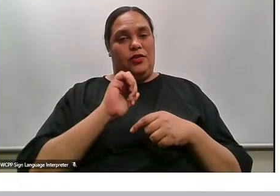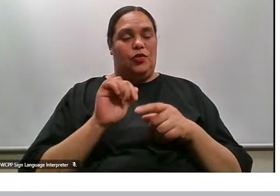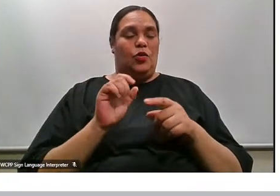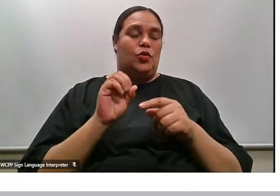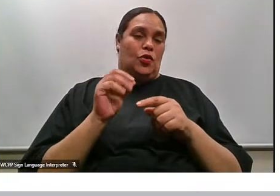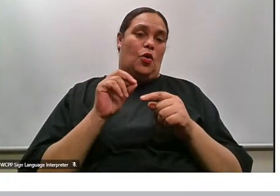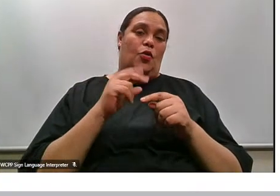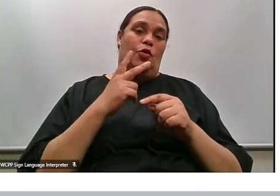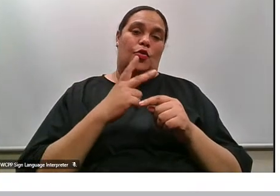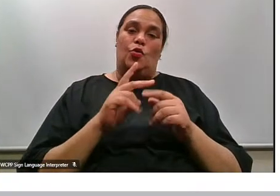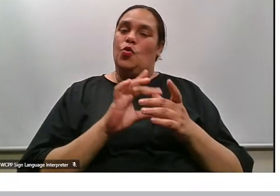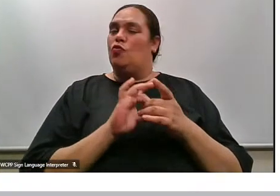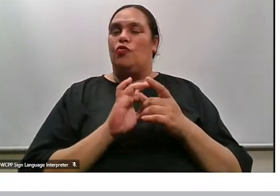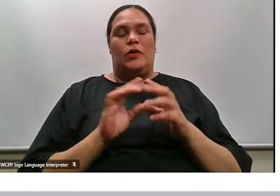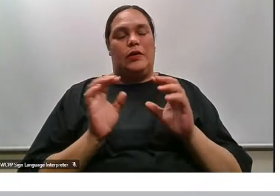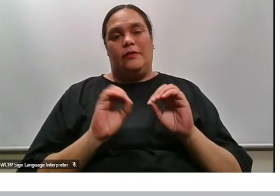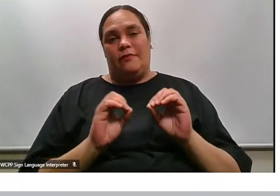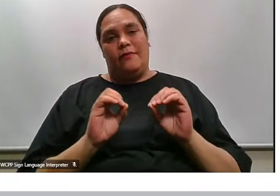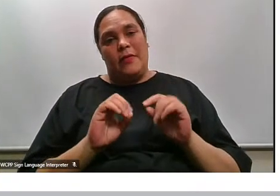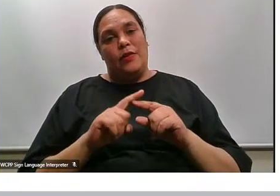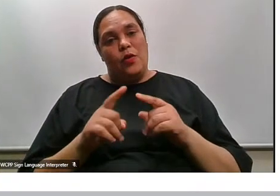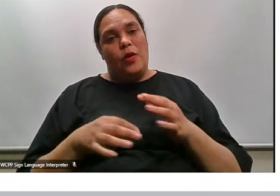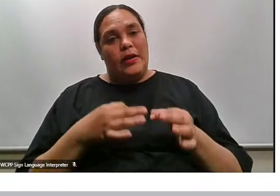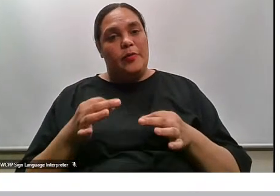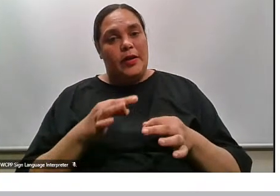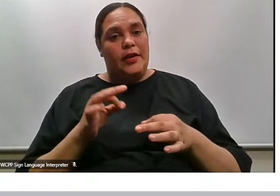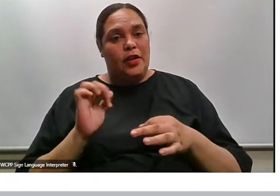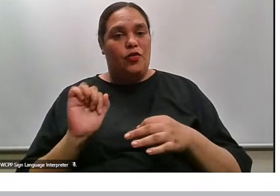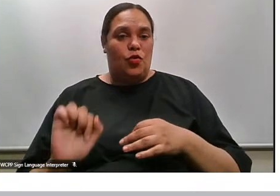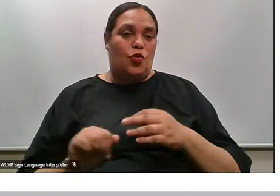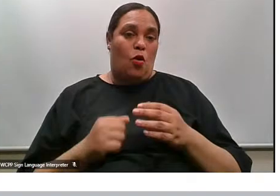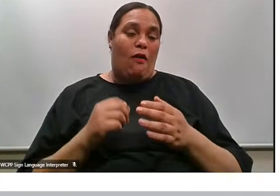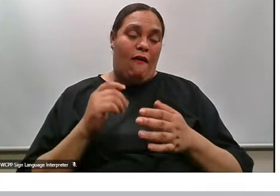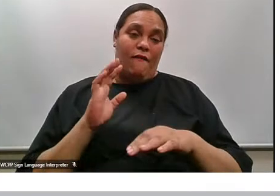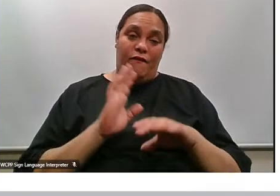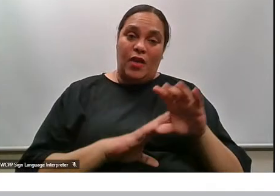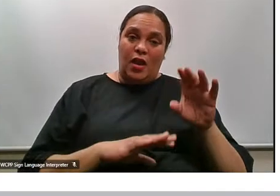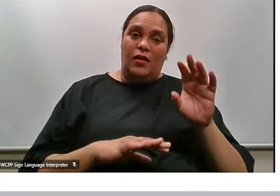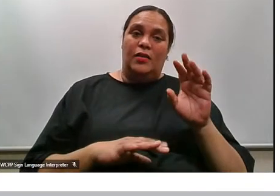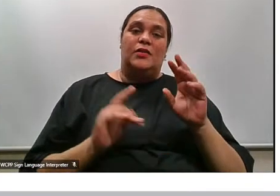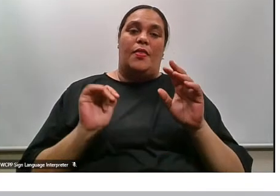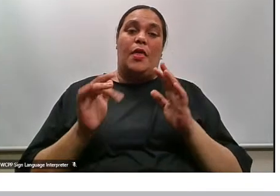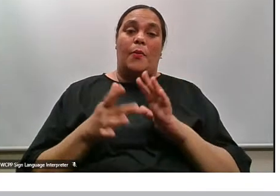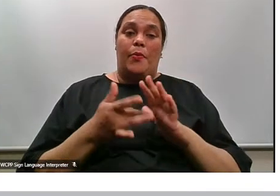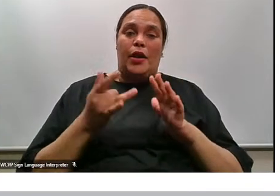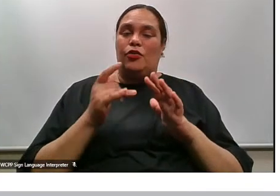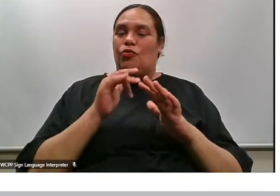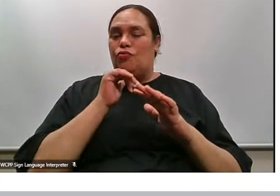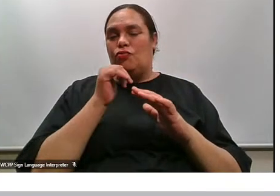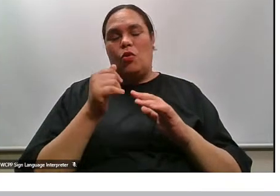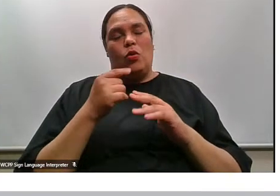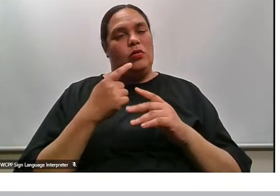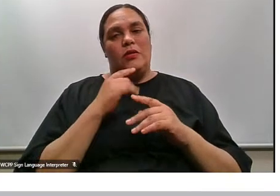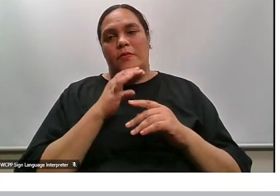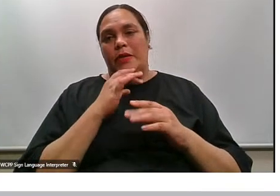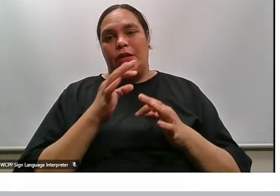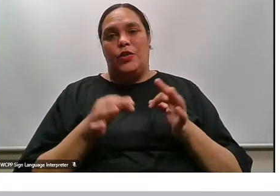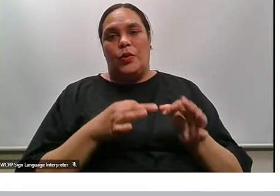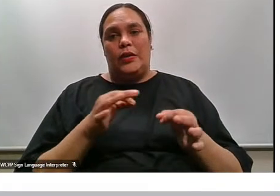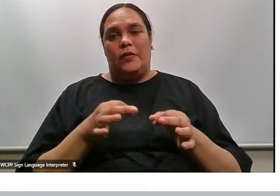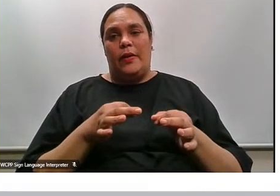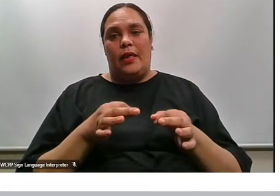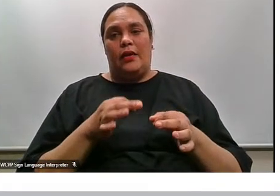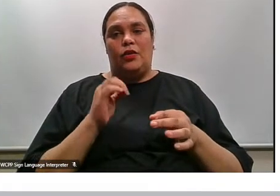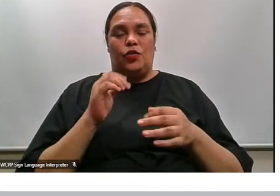the two are not related. So the explanation on fines in that page is not meant to explain